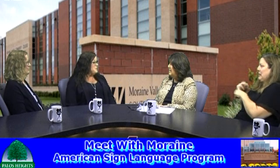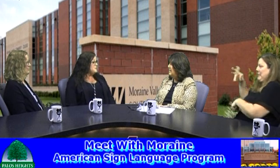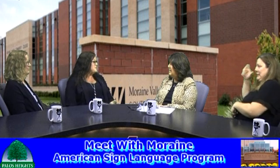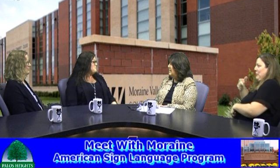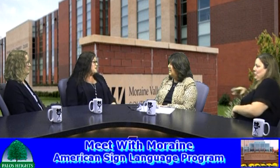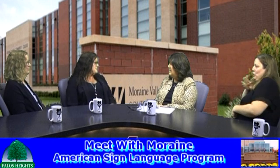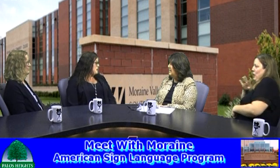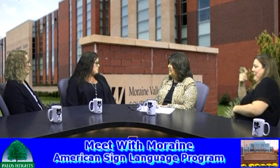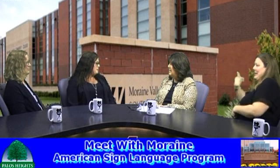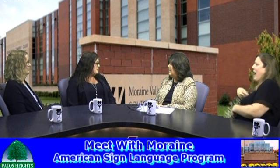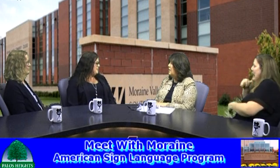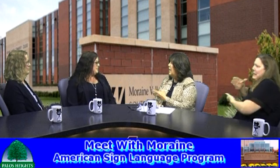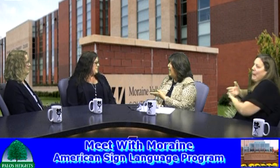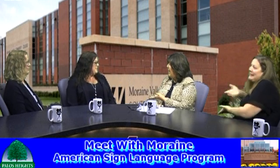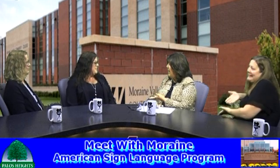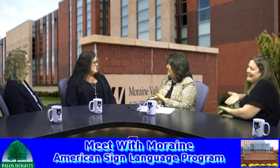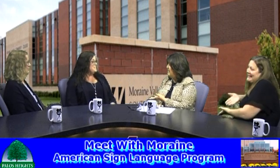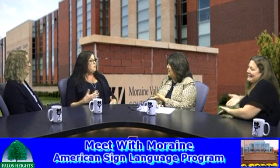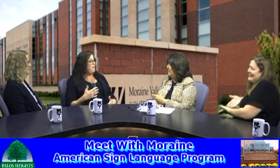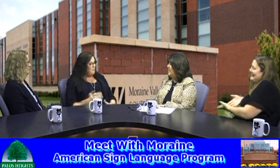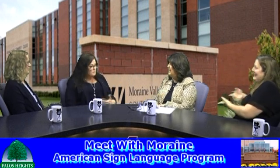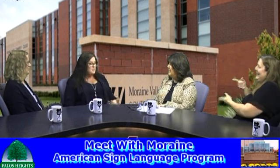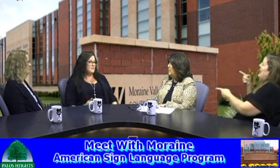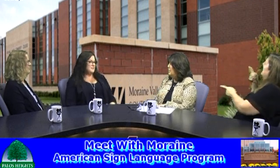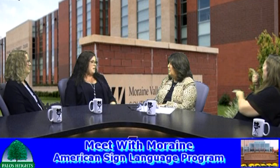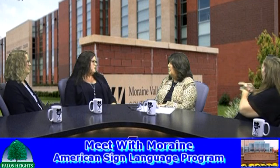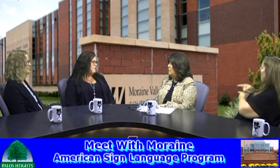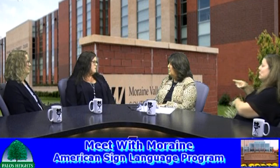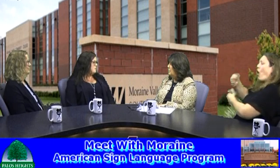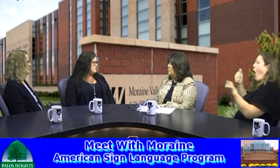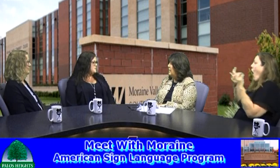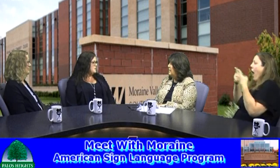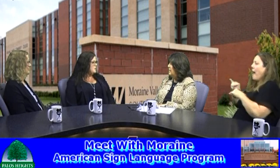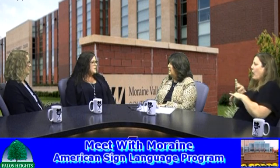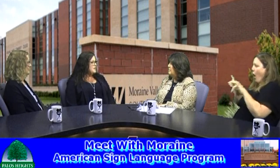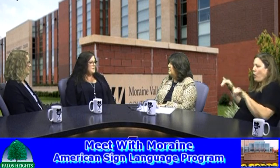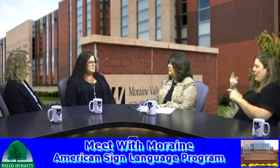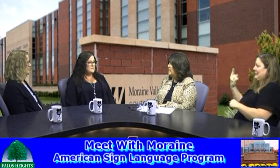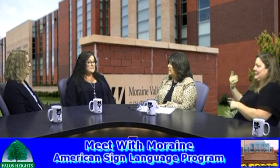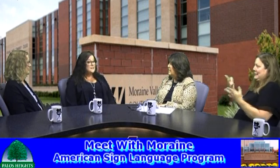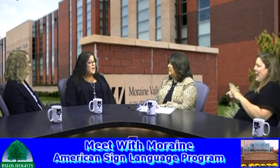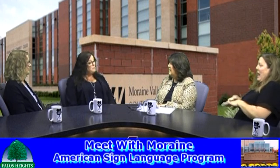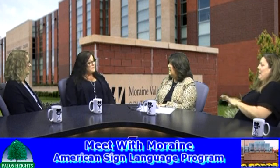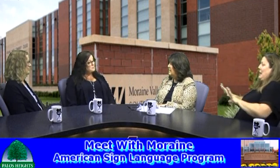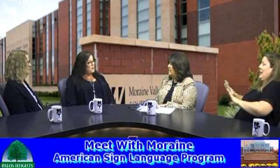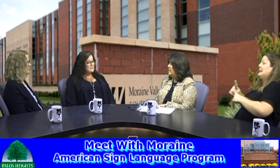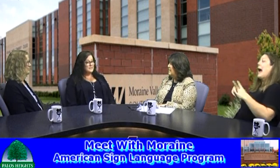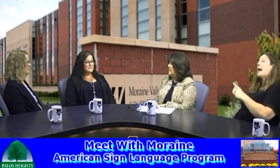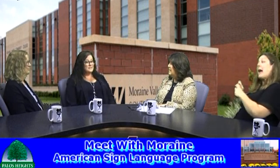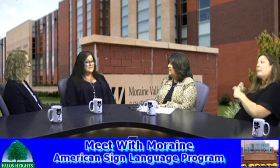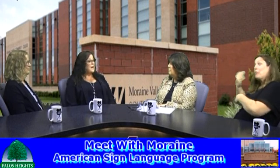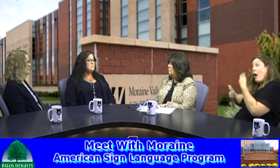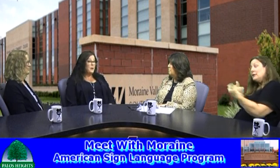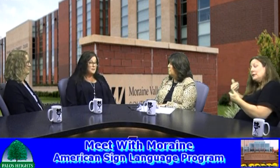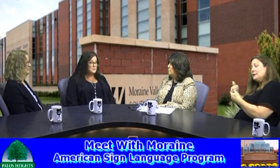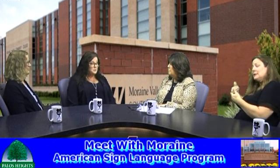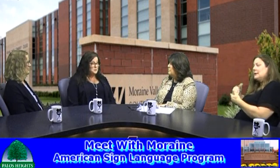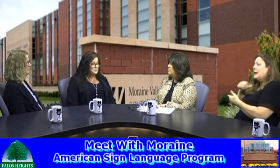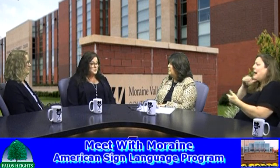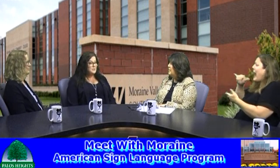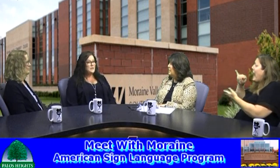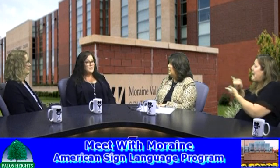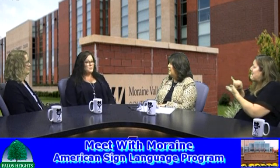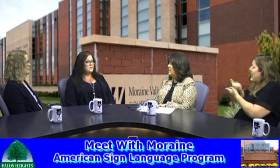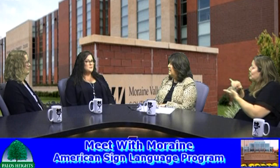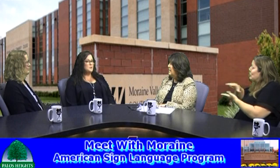to me speak, because I'm not stopping. Exactly. So everything is happening all at once. Right. So it's a complex process that's not impossible